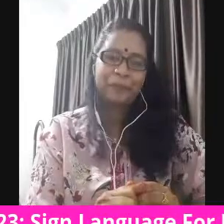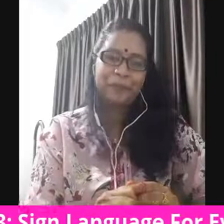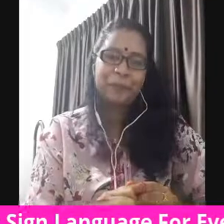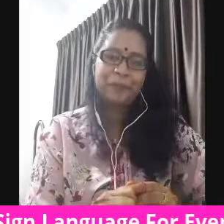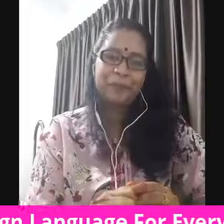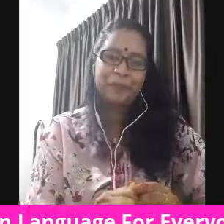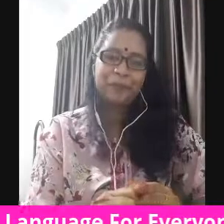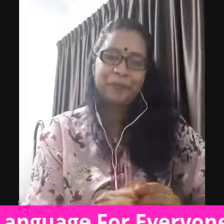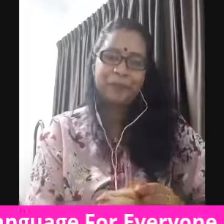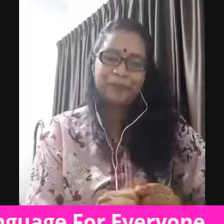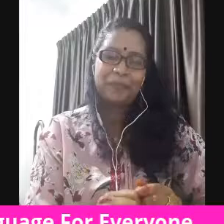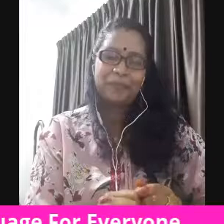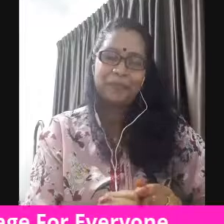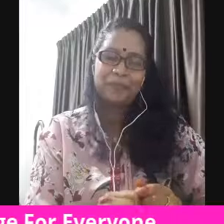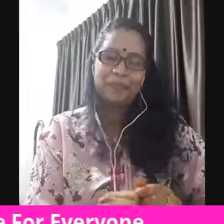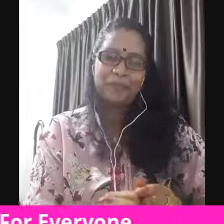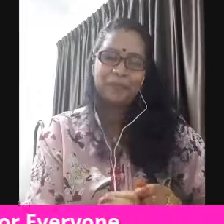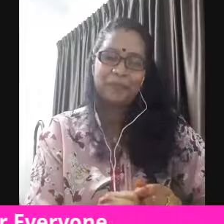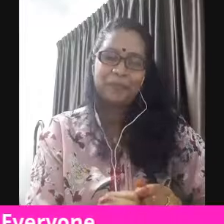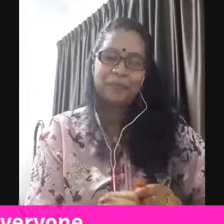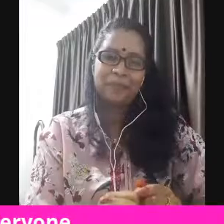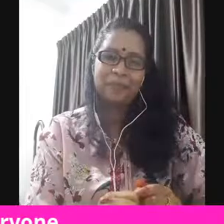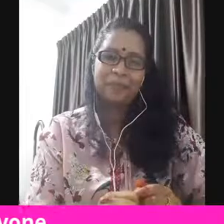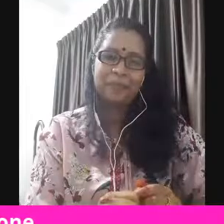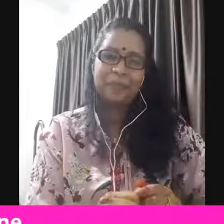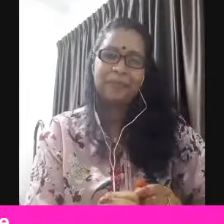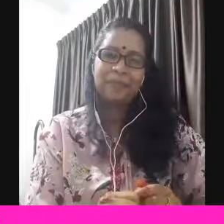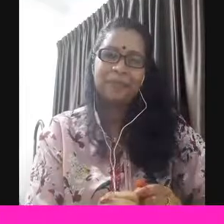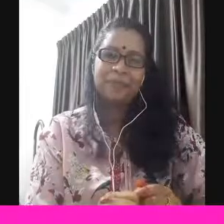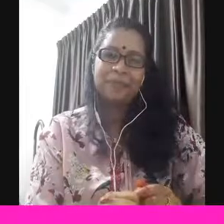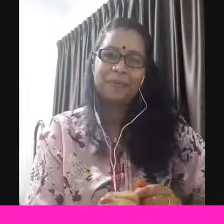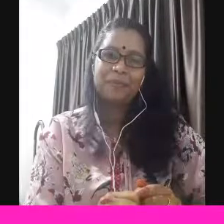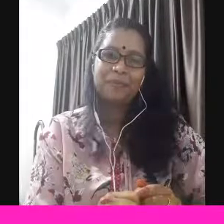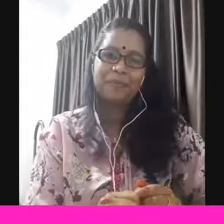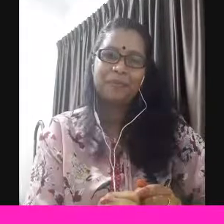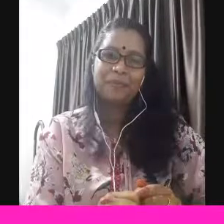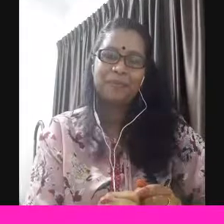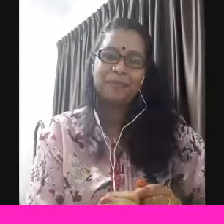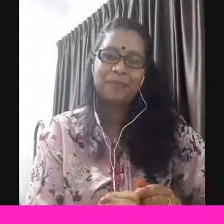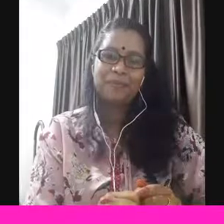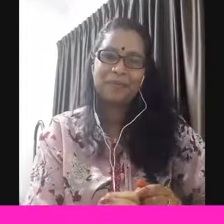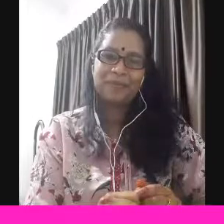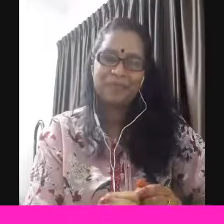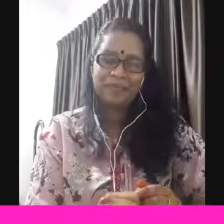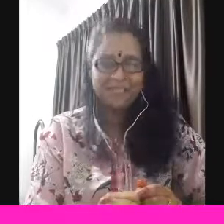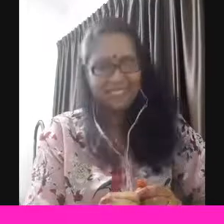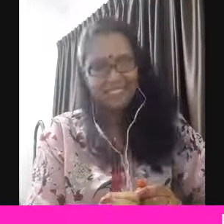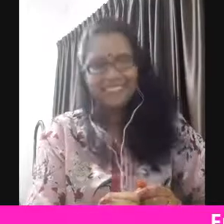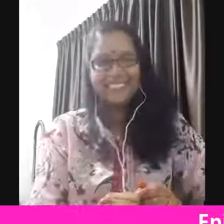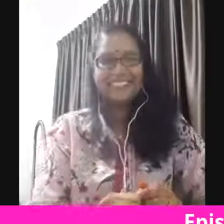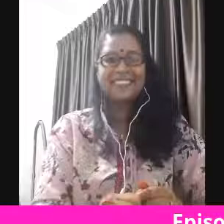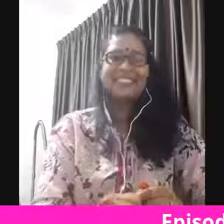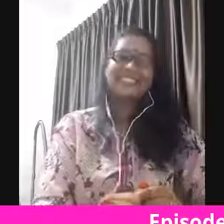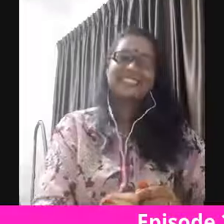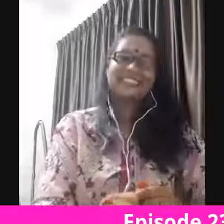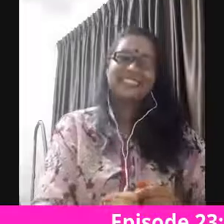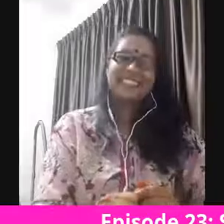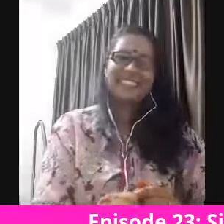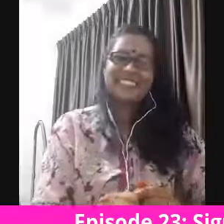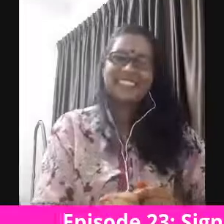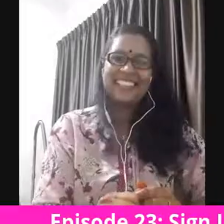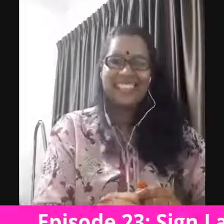in one country. So yeah, that's about it. I guess this session, this episode. Yeah, you're trying to do something,